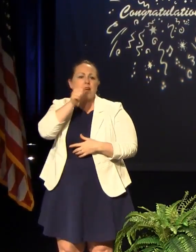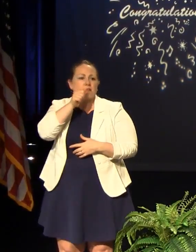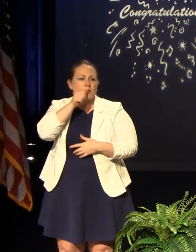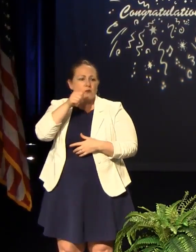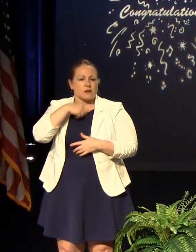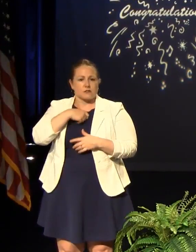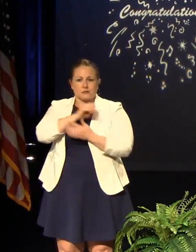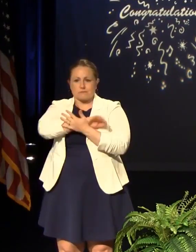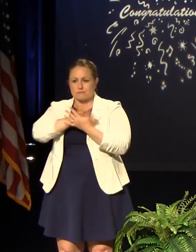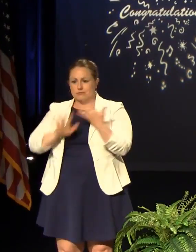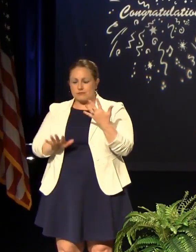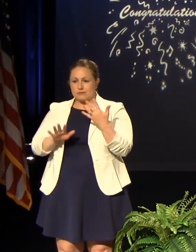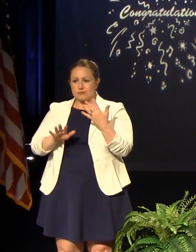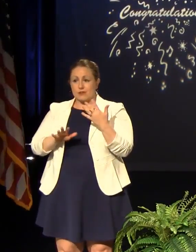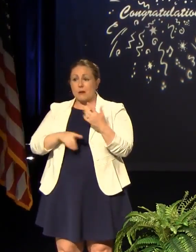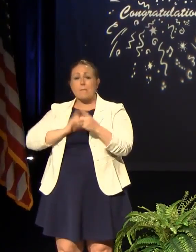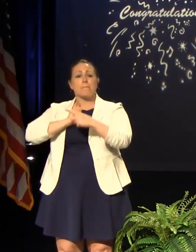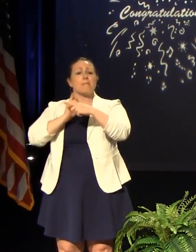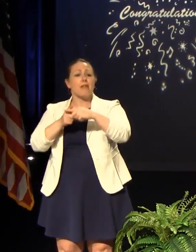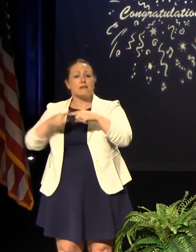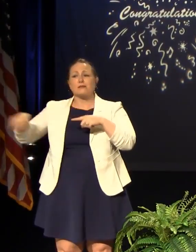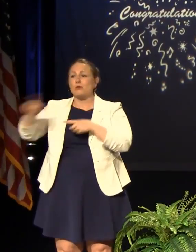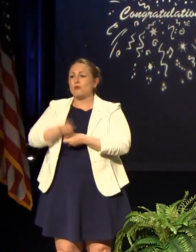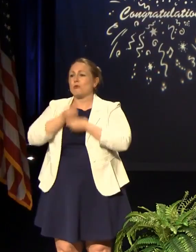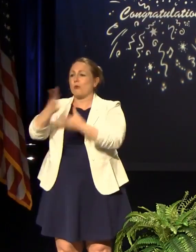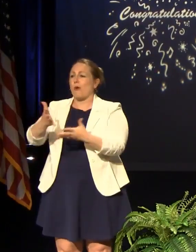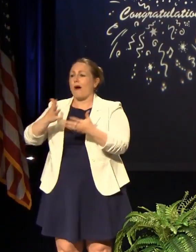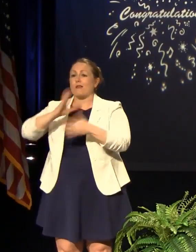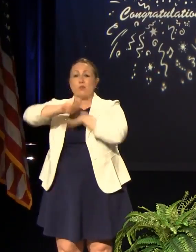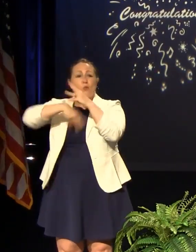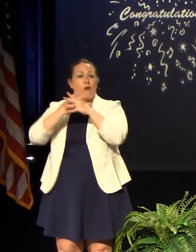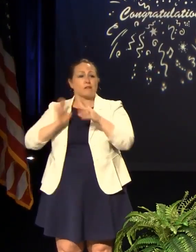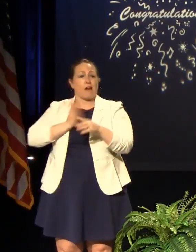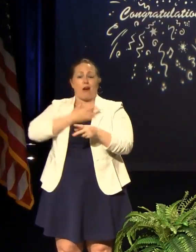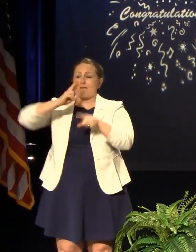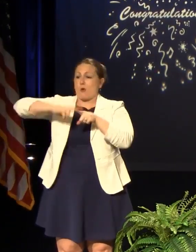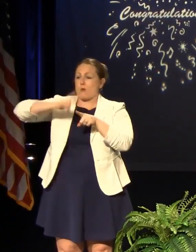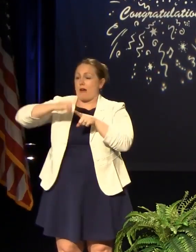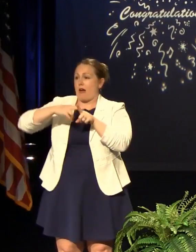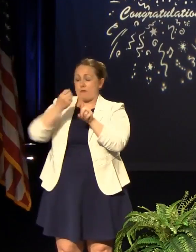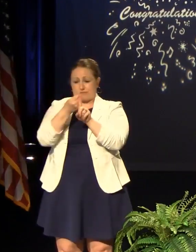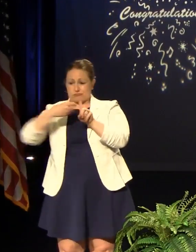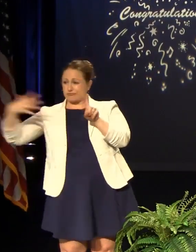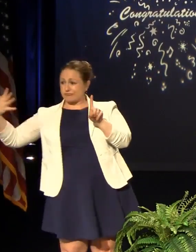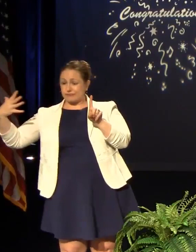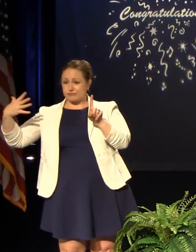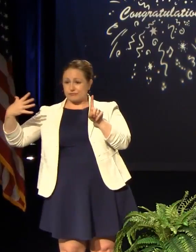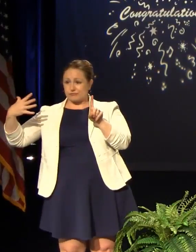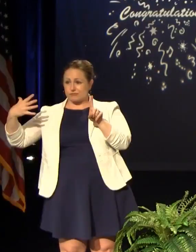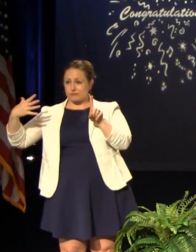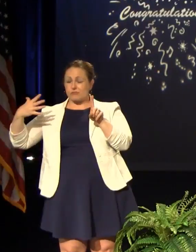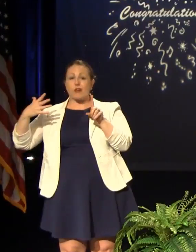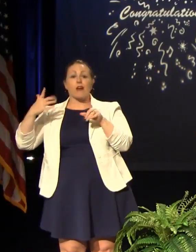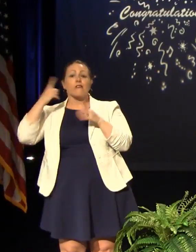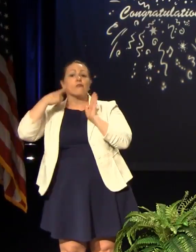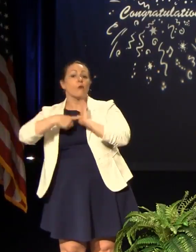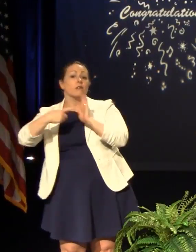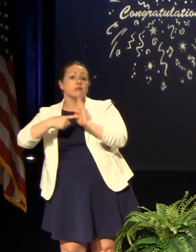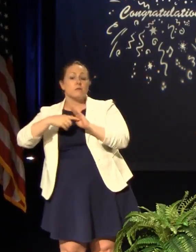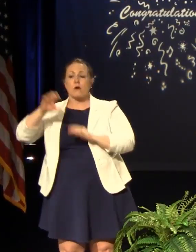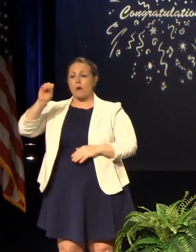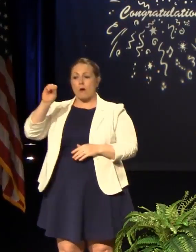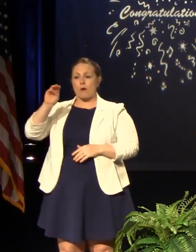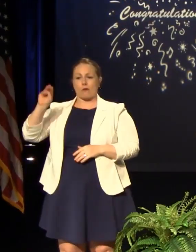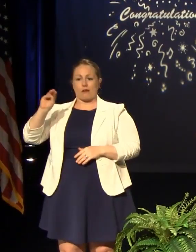even expanded the world's vocabulary with things on text like OMG,